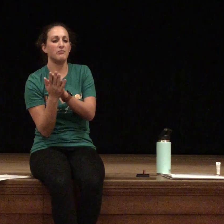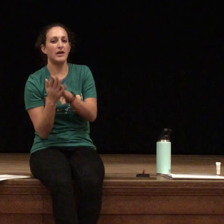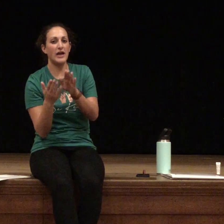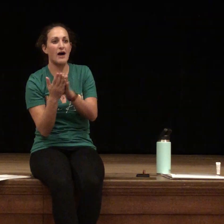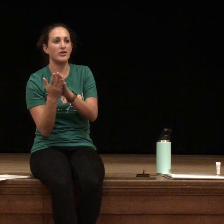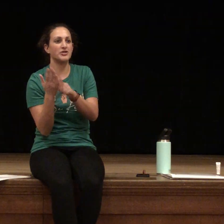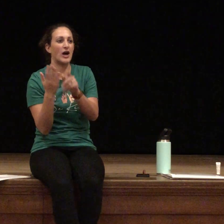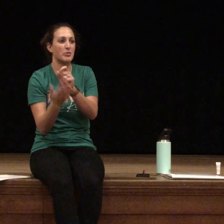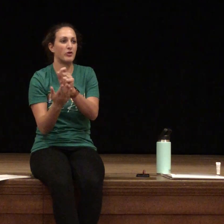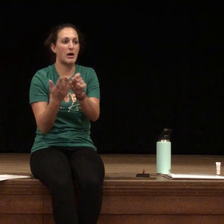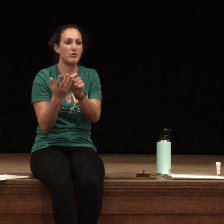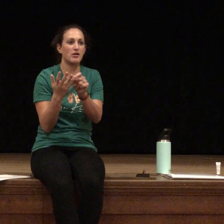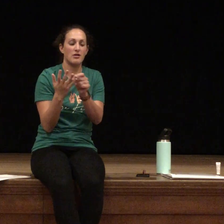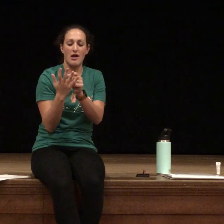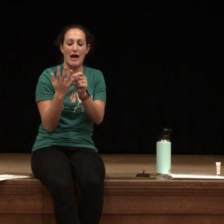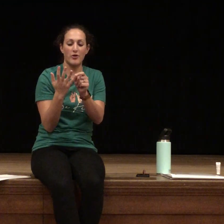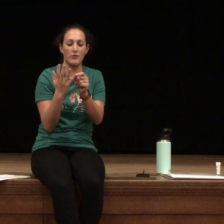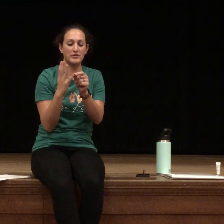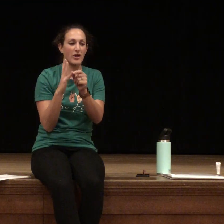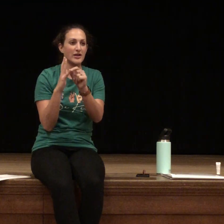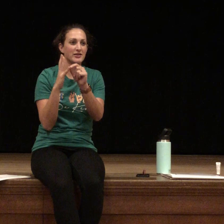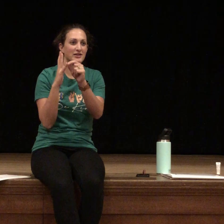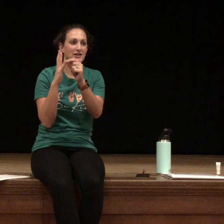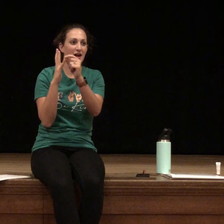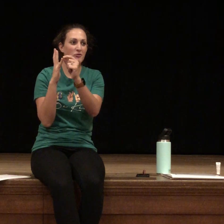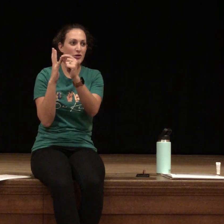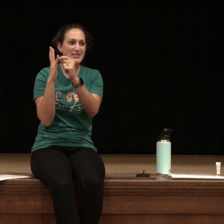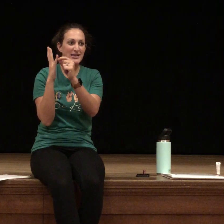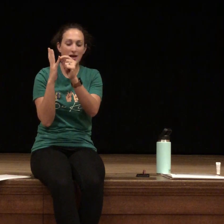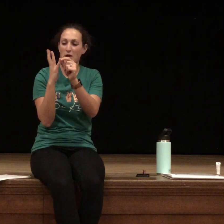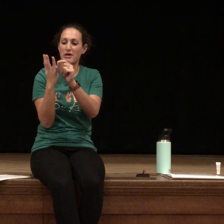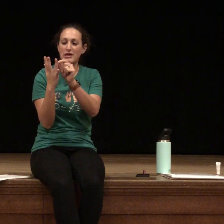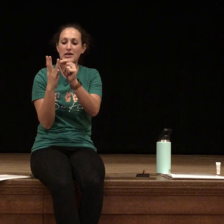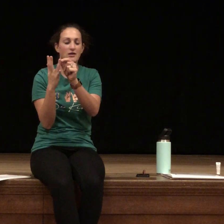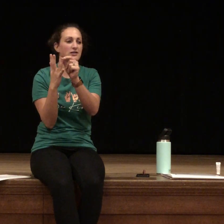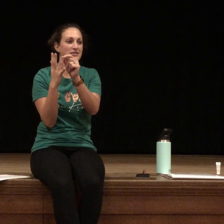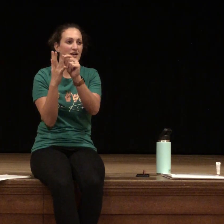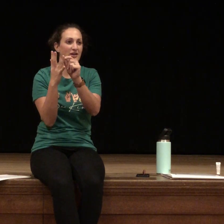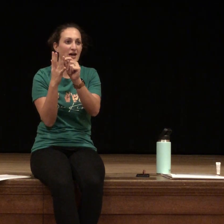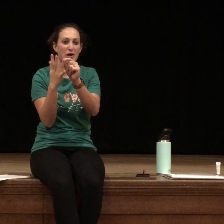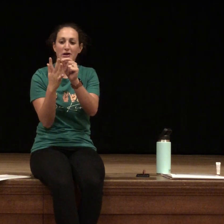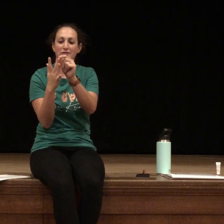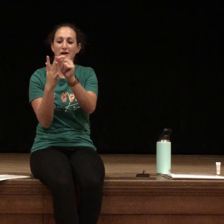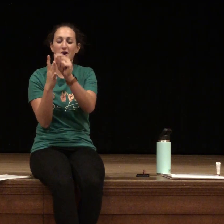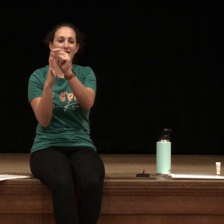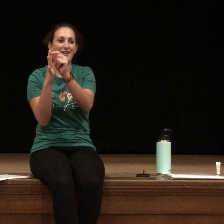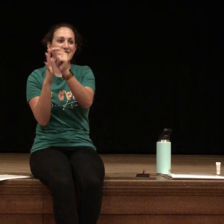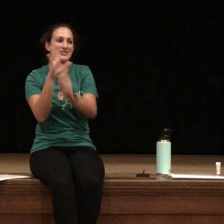In college, to help me remember, I would always I wrote a 6 on my pinky, a 7 on my ring finger, just to